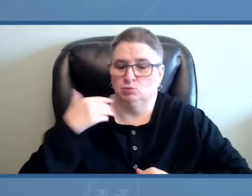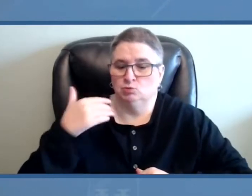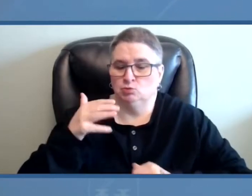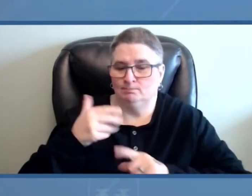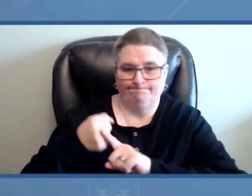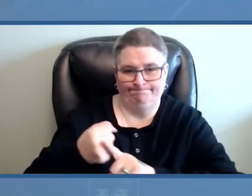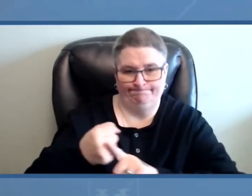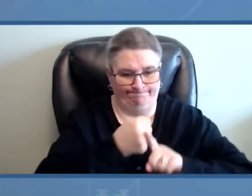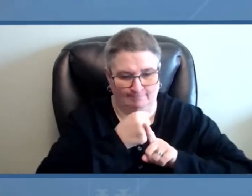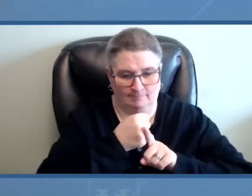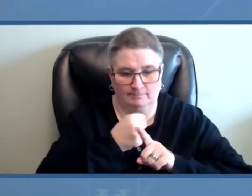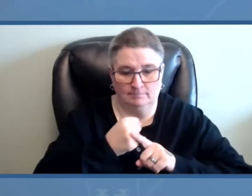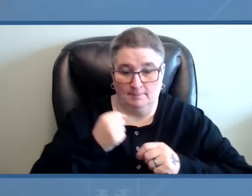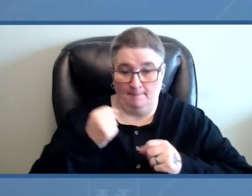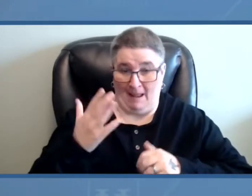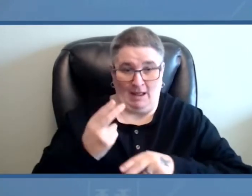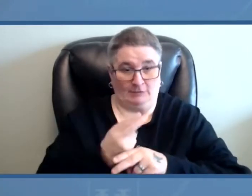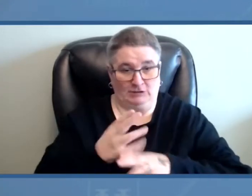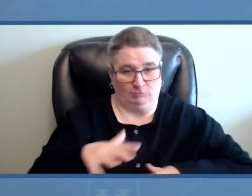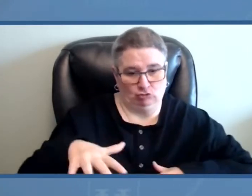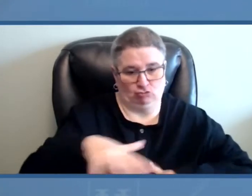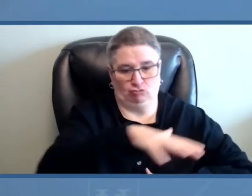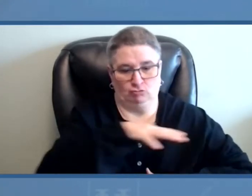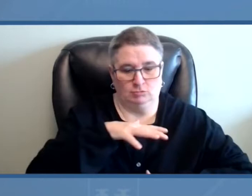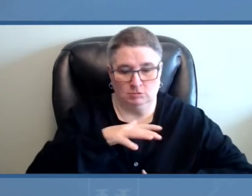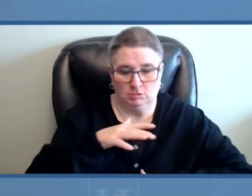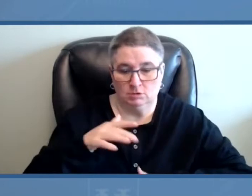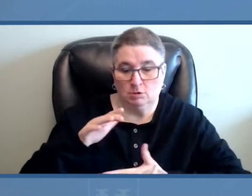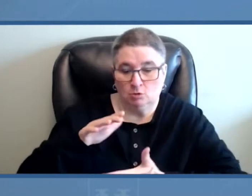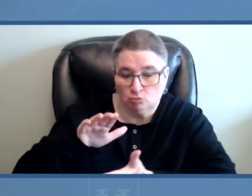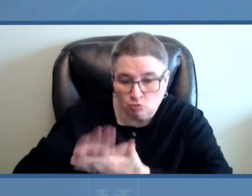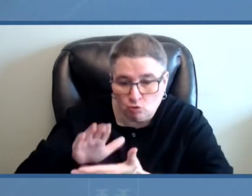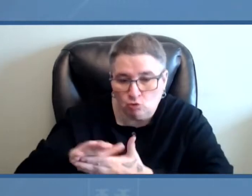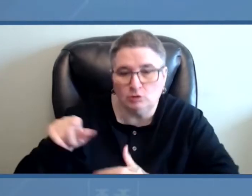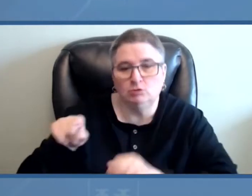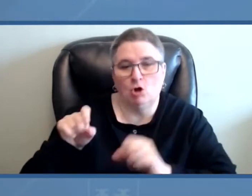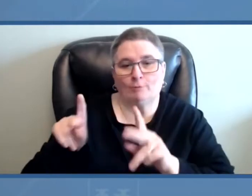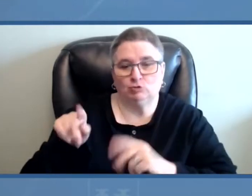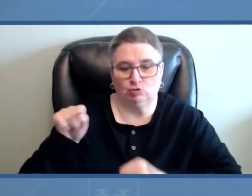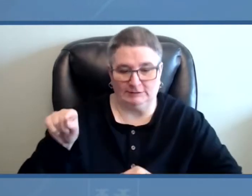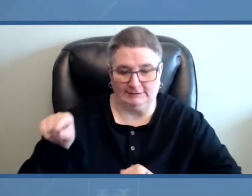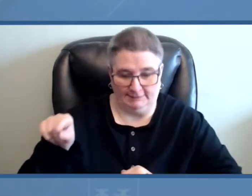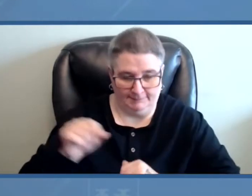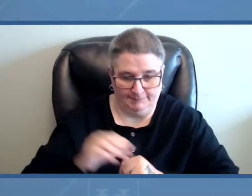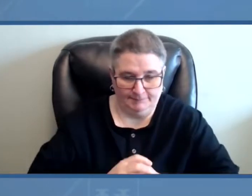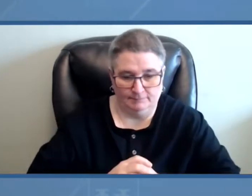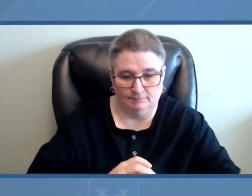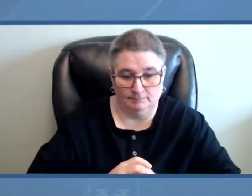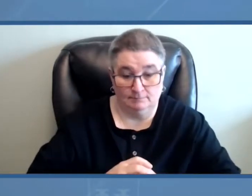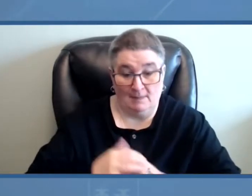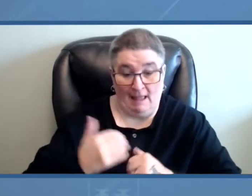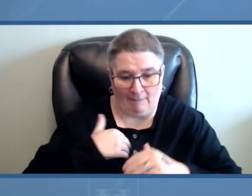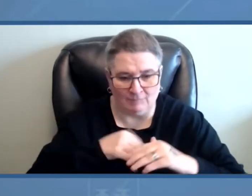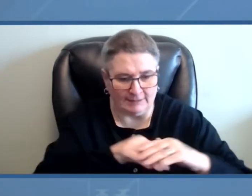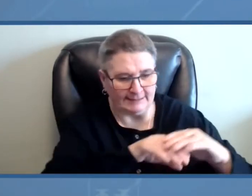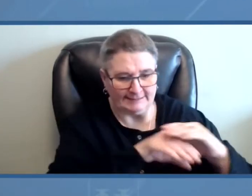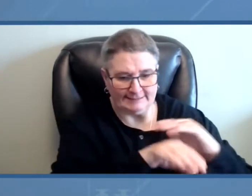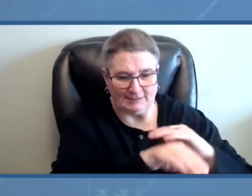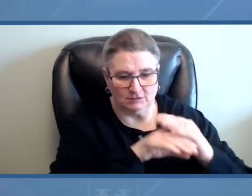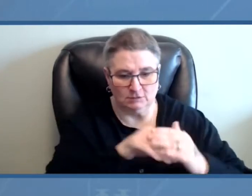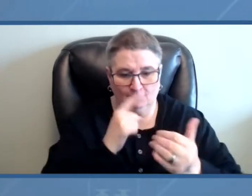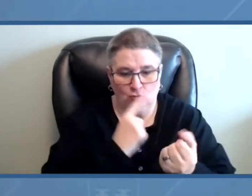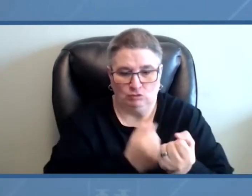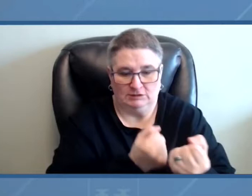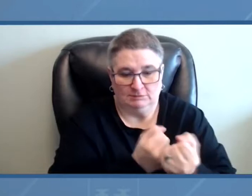direct impact on our customers' economic and academic opportunities, enables access to